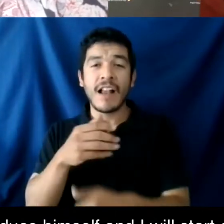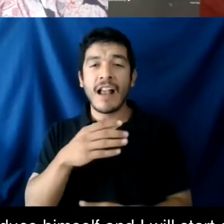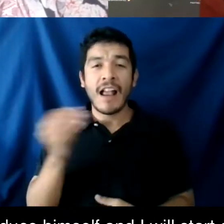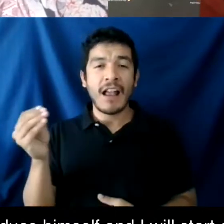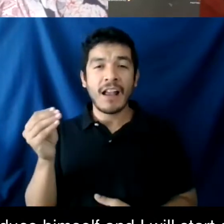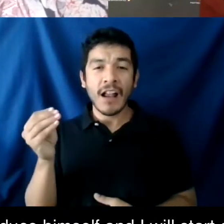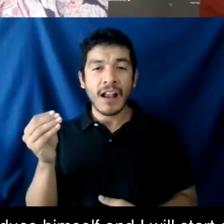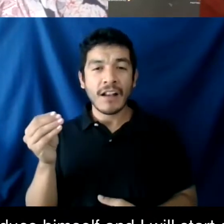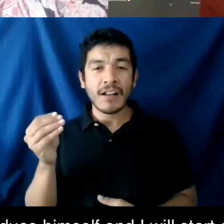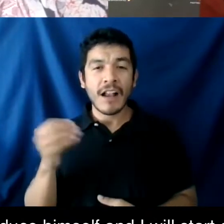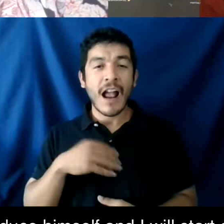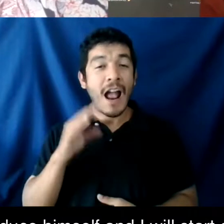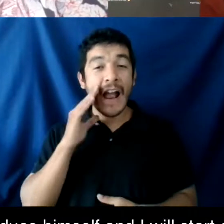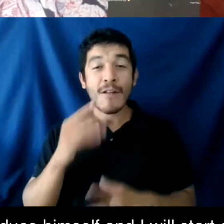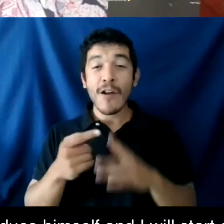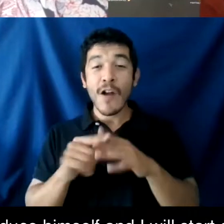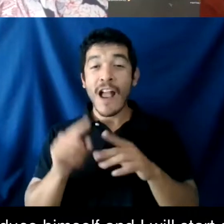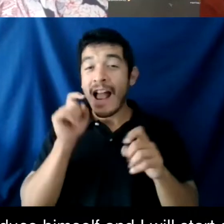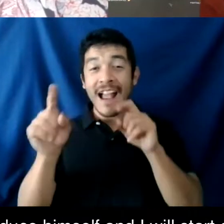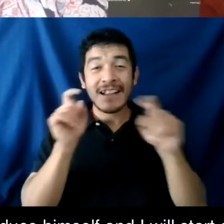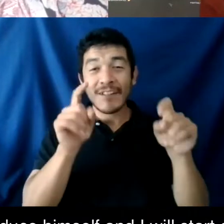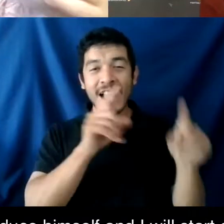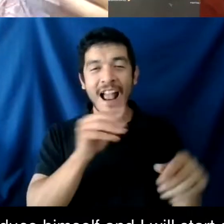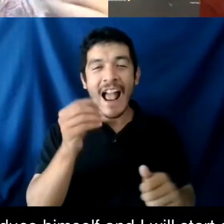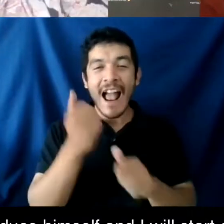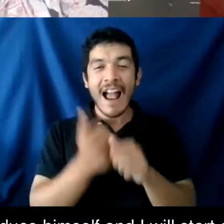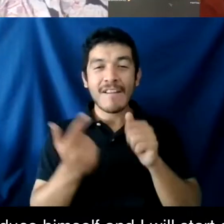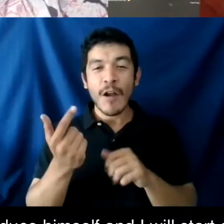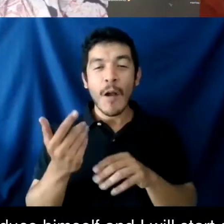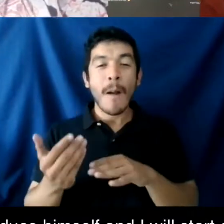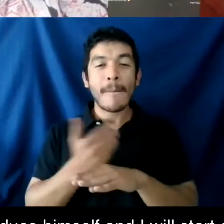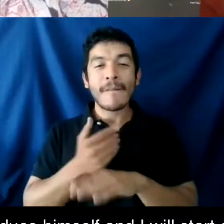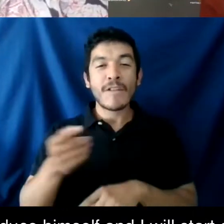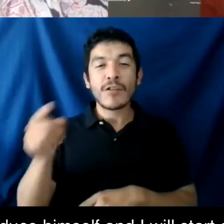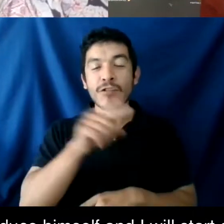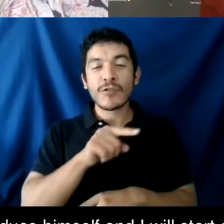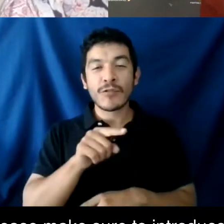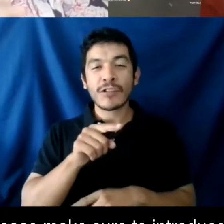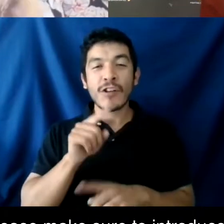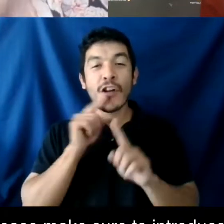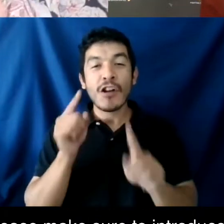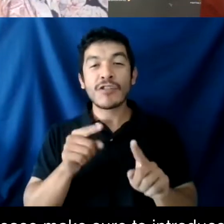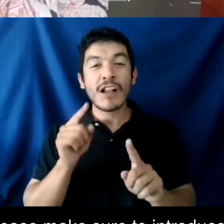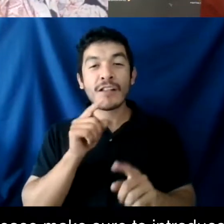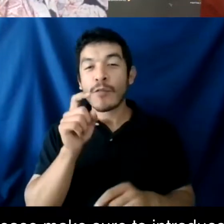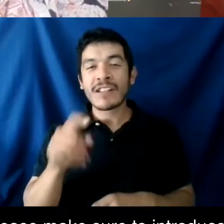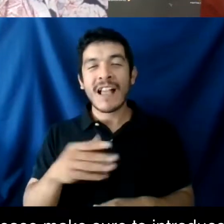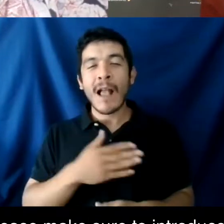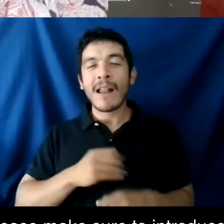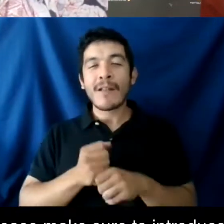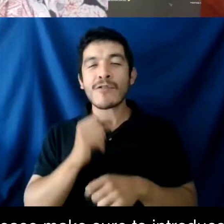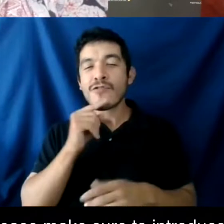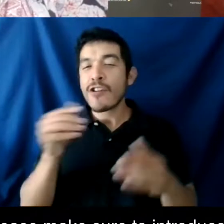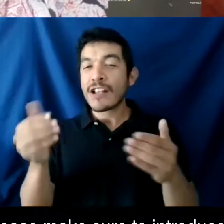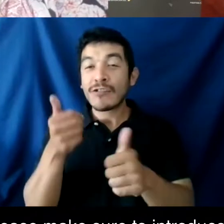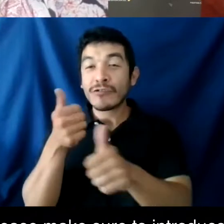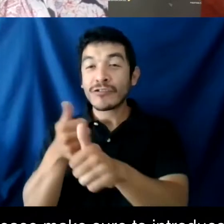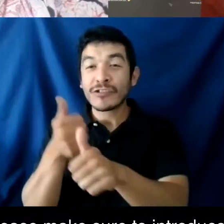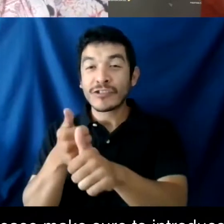uh, I will start asking questions, and everyone, before you answer the question, please make sure to introduce